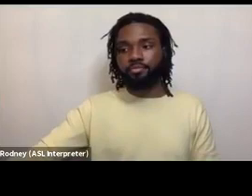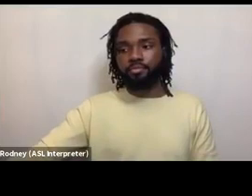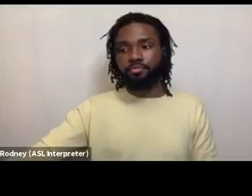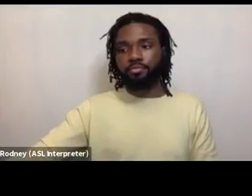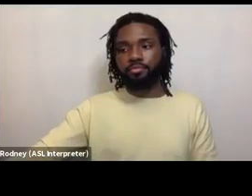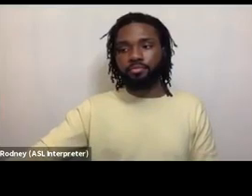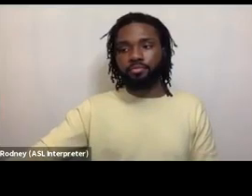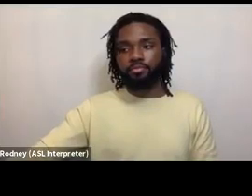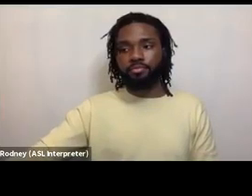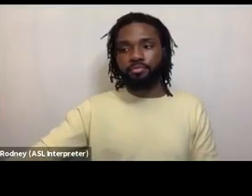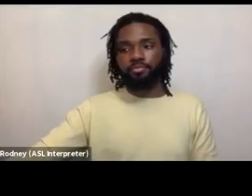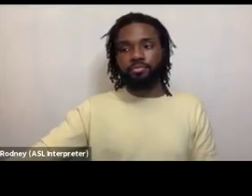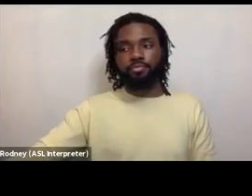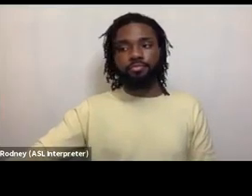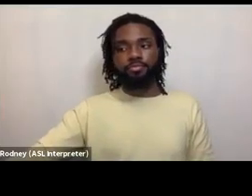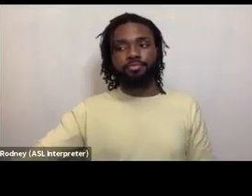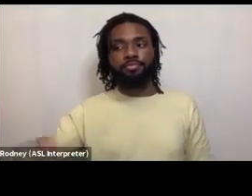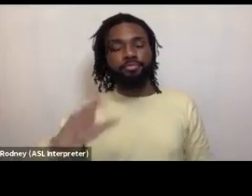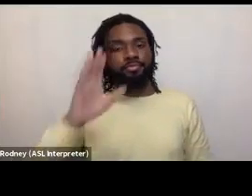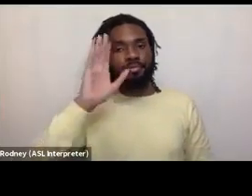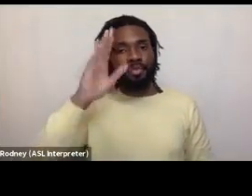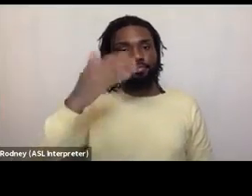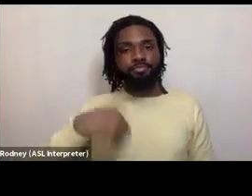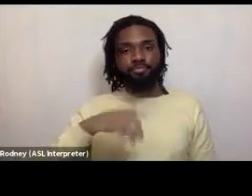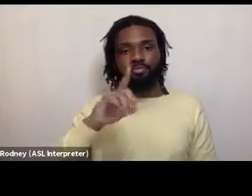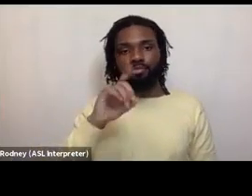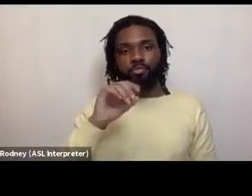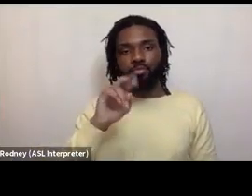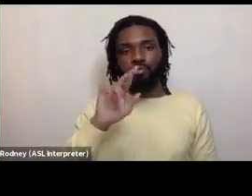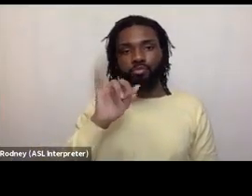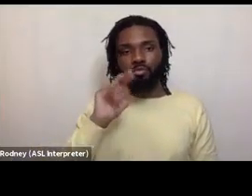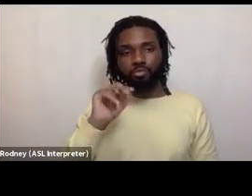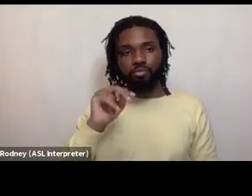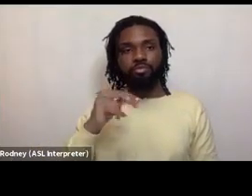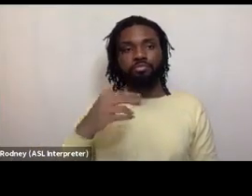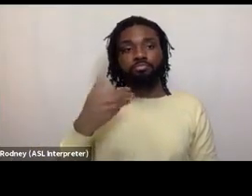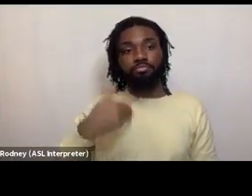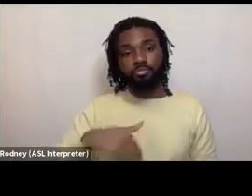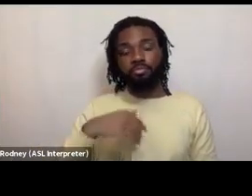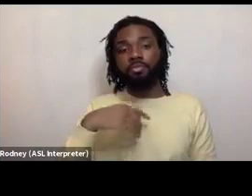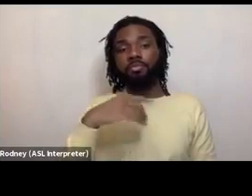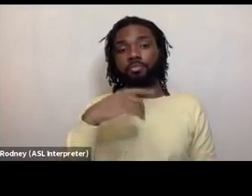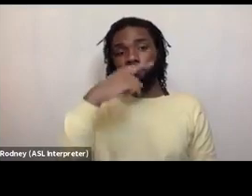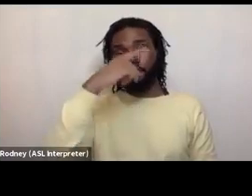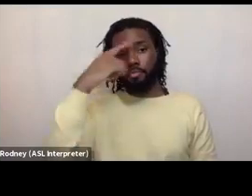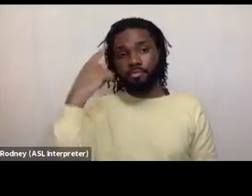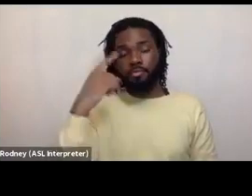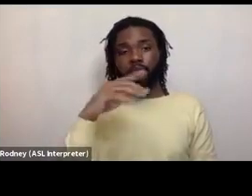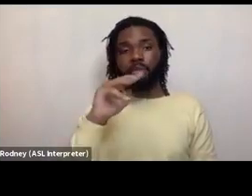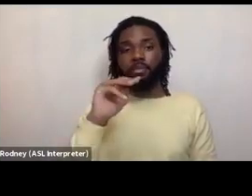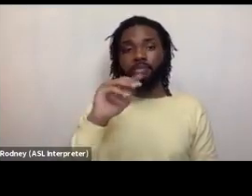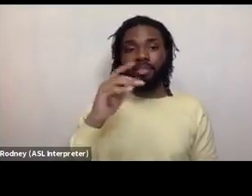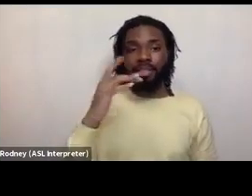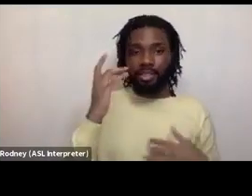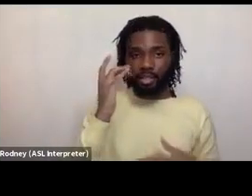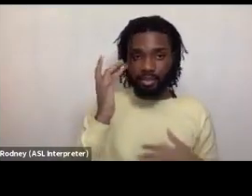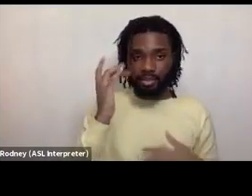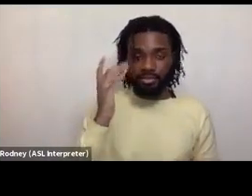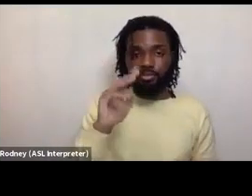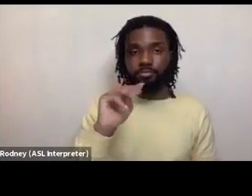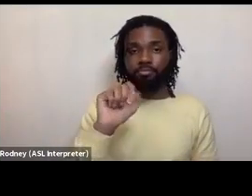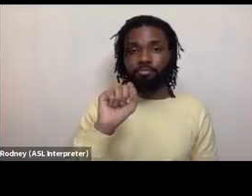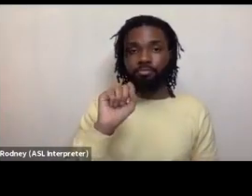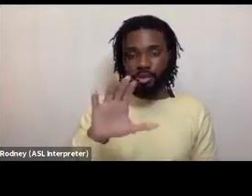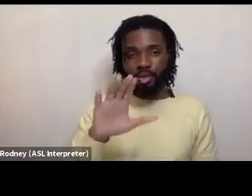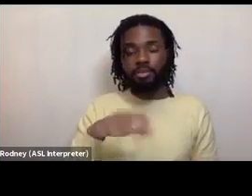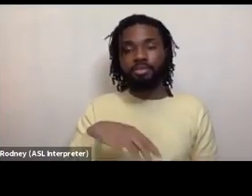Hi, my name is Dorian. I am a Black, masculine, light-skinned, Black,